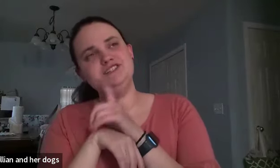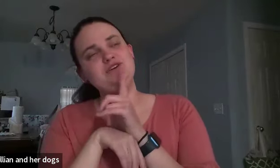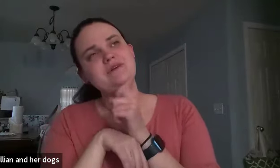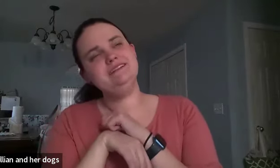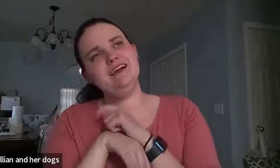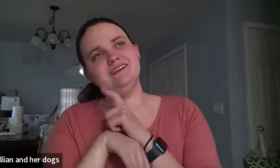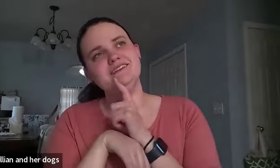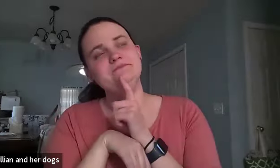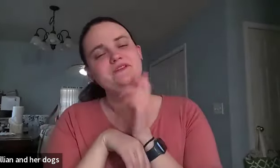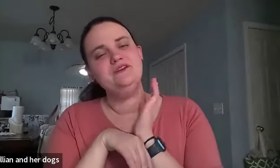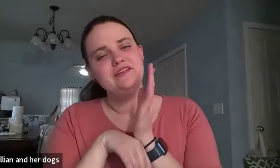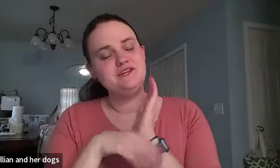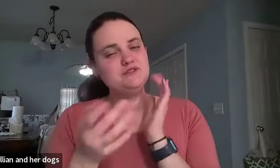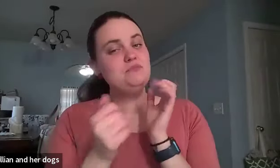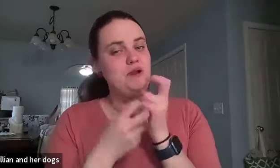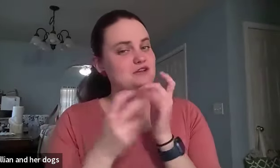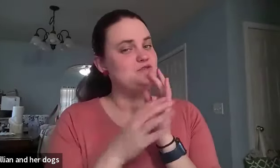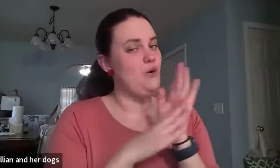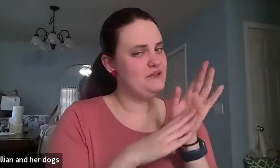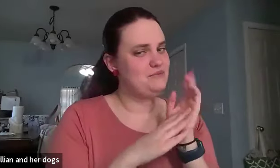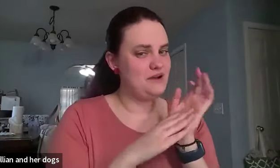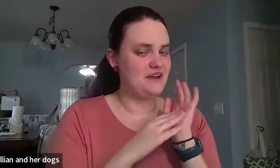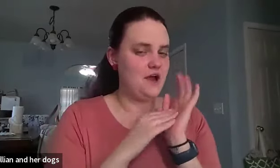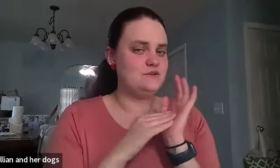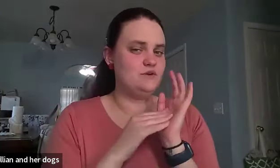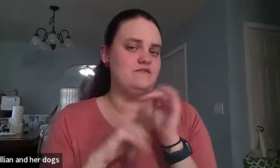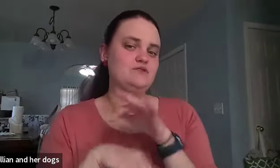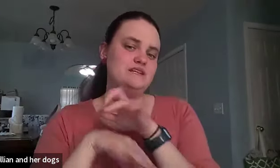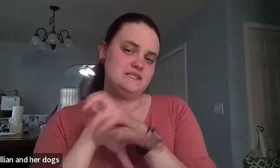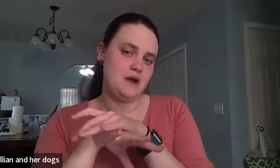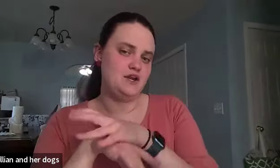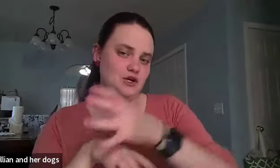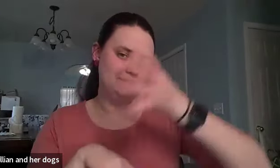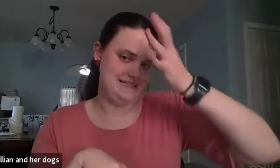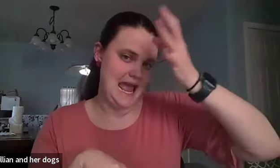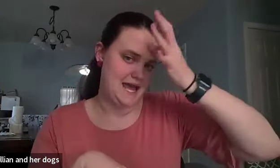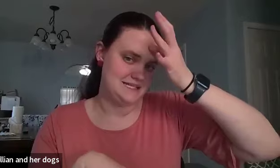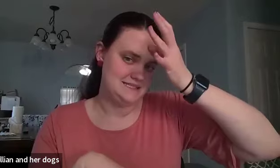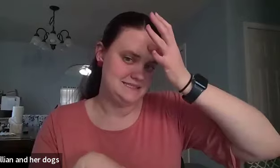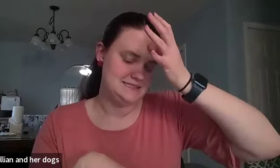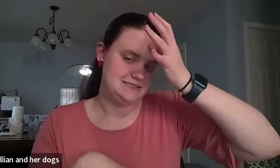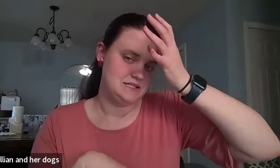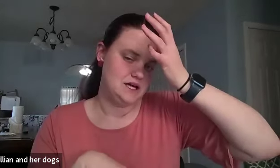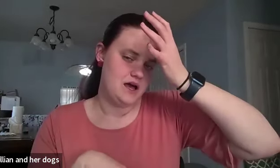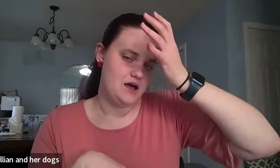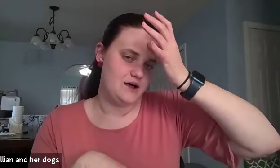because you don't want to technically. Here's the only problem that comes with if you did spider dad.